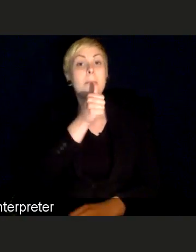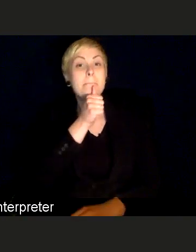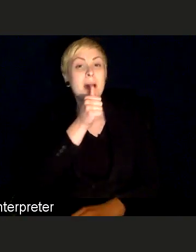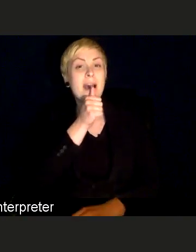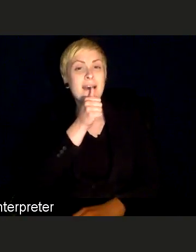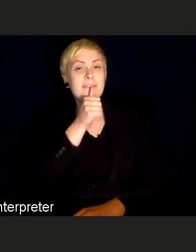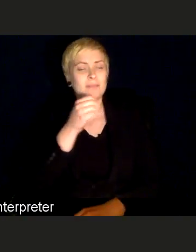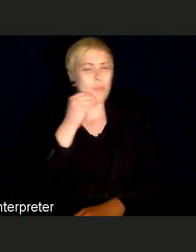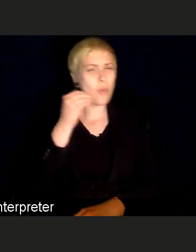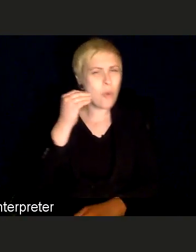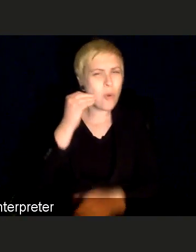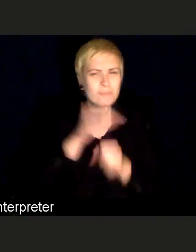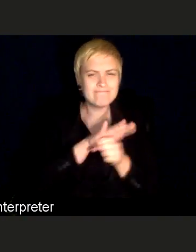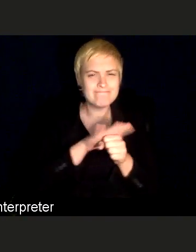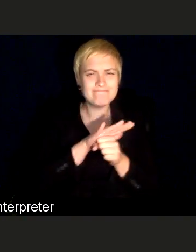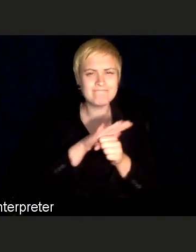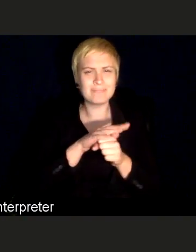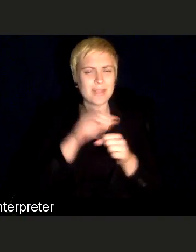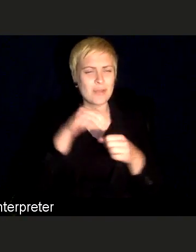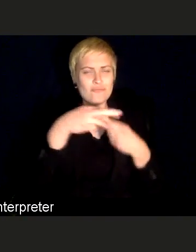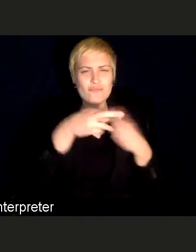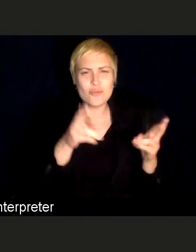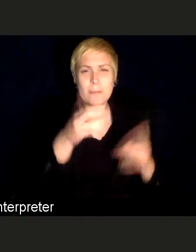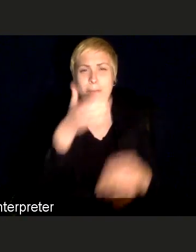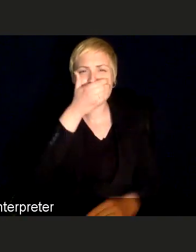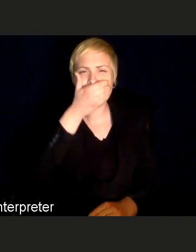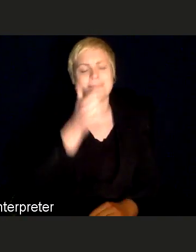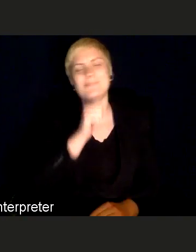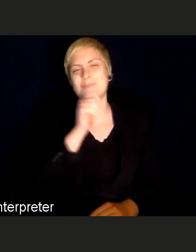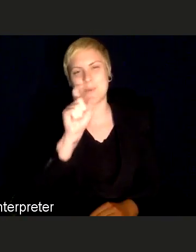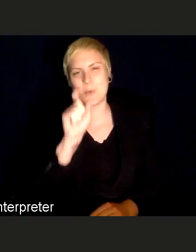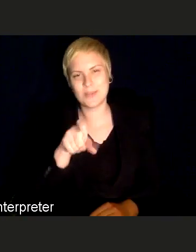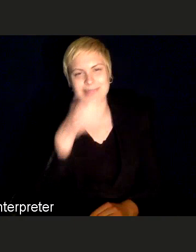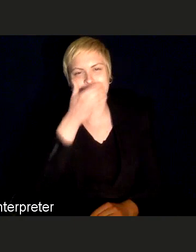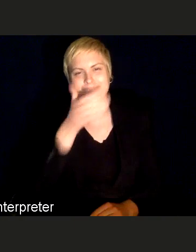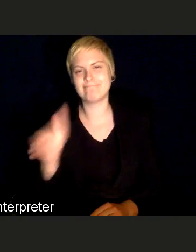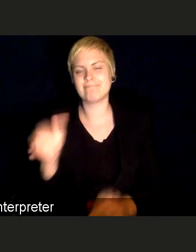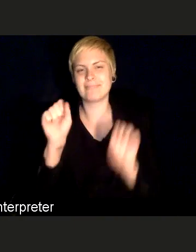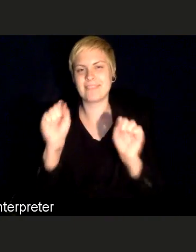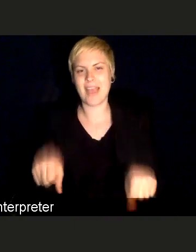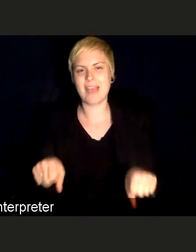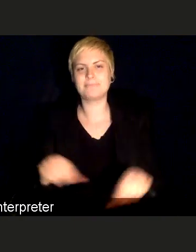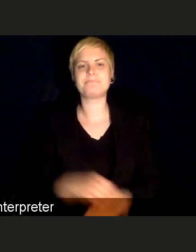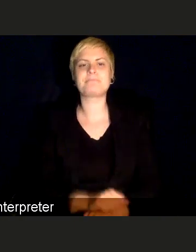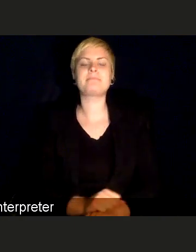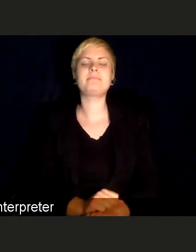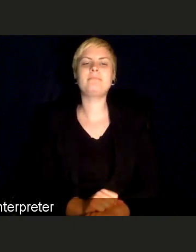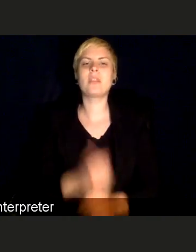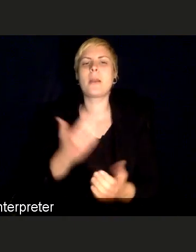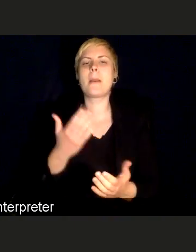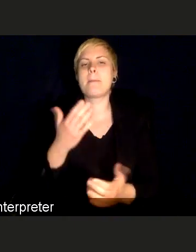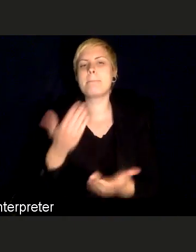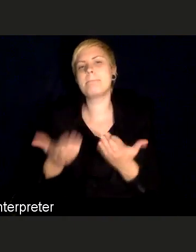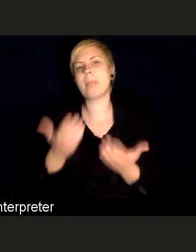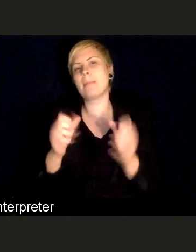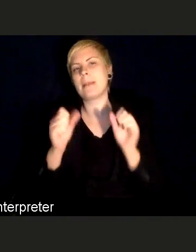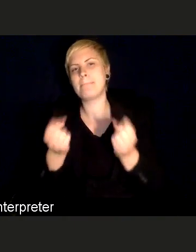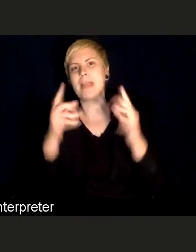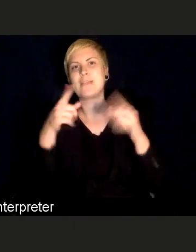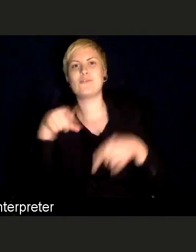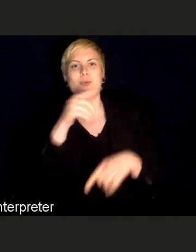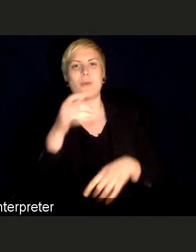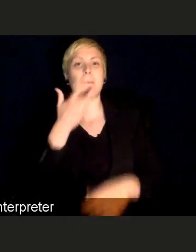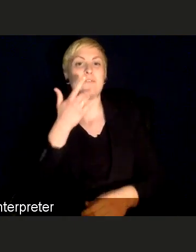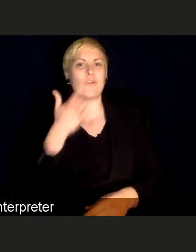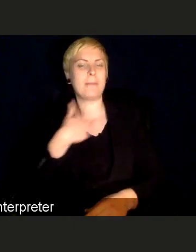be sitting in a room and have your mask on, so you can take your mask off. Now, there's probably many of you that would prefer that I keep the mask on. However, we